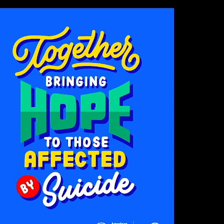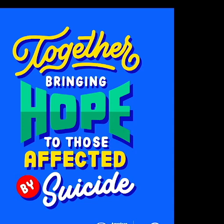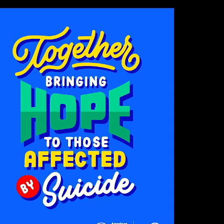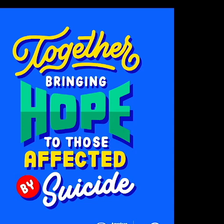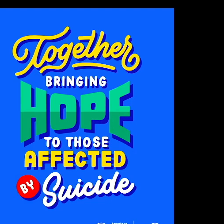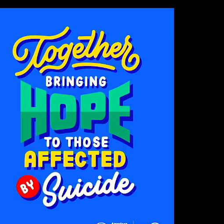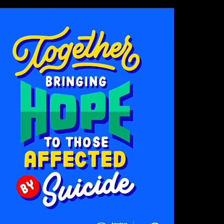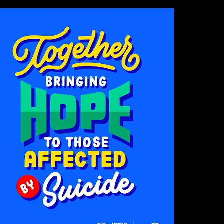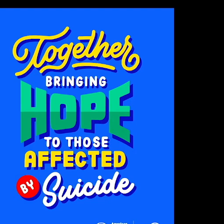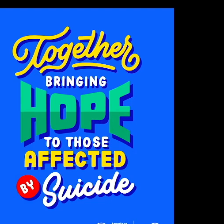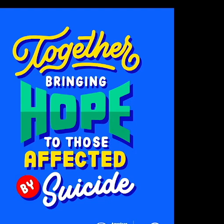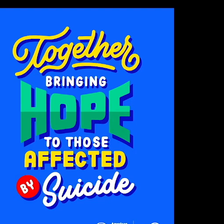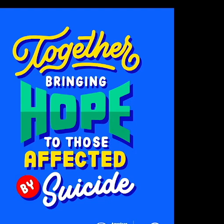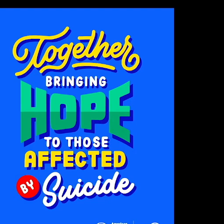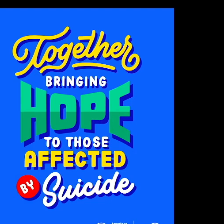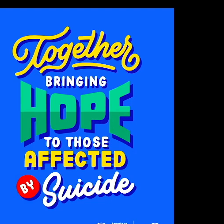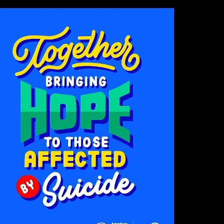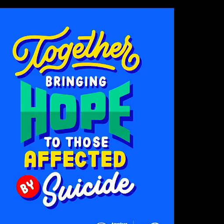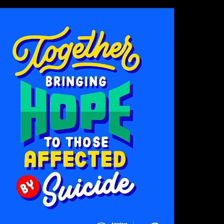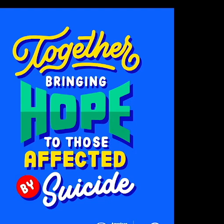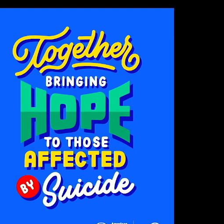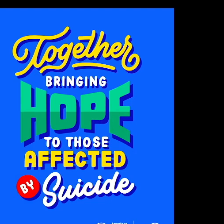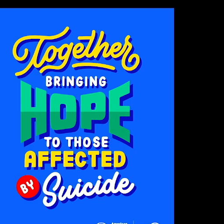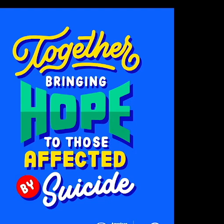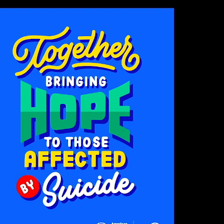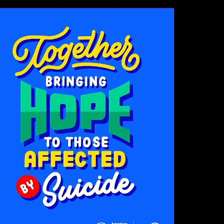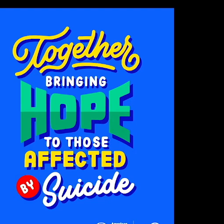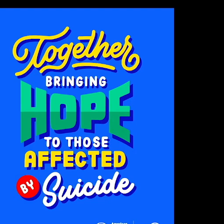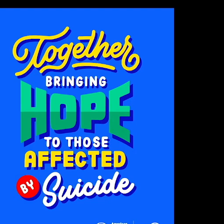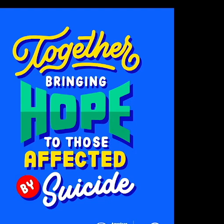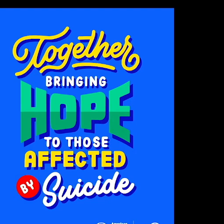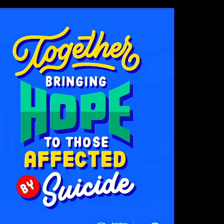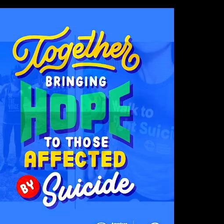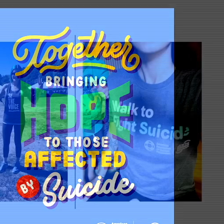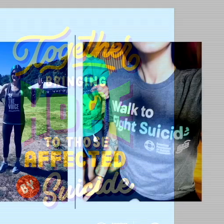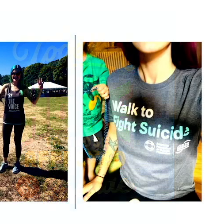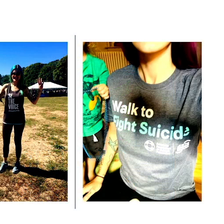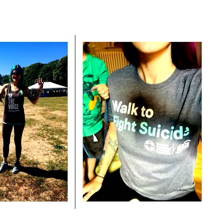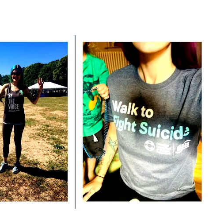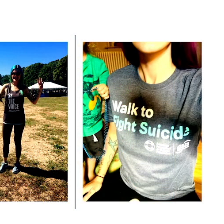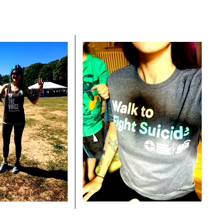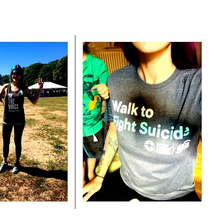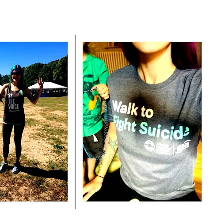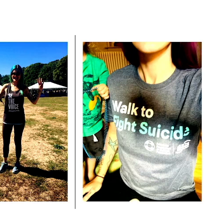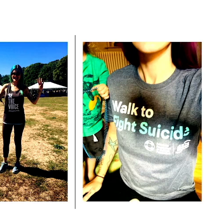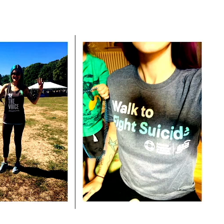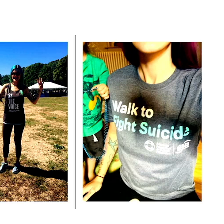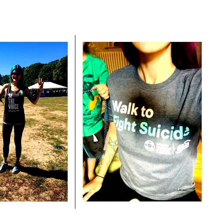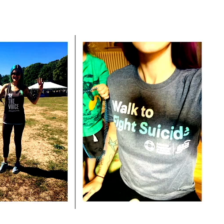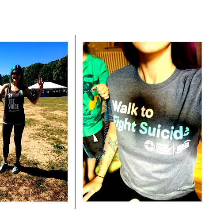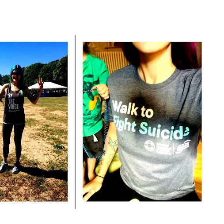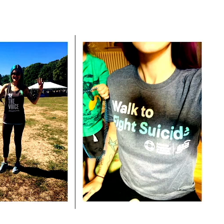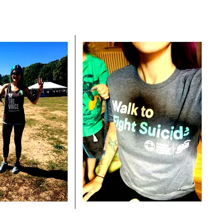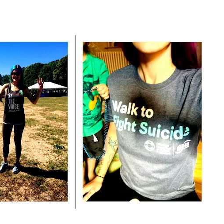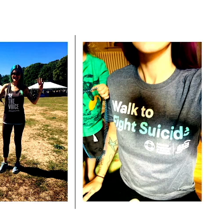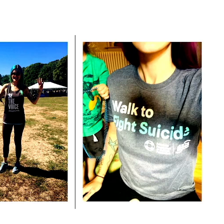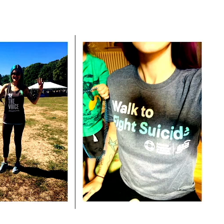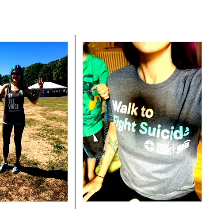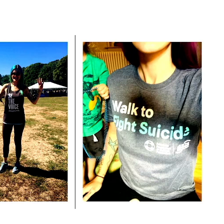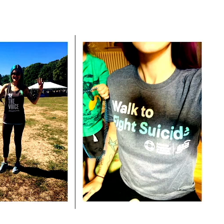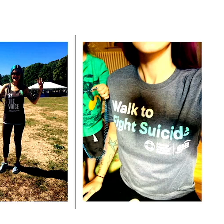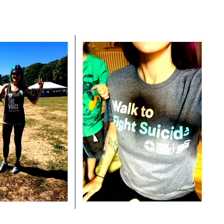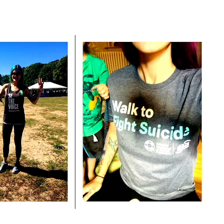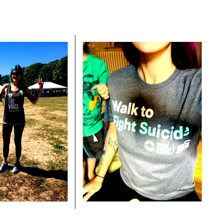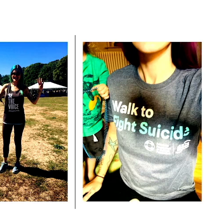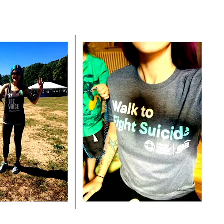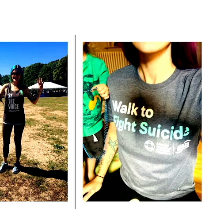an opportunity to be with other people who understand. Since 2012,